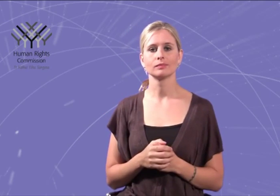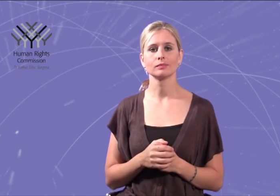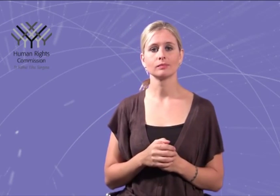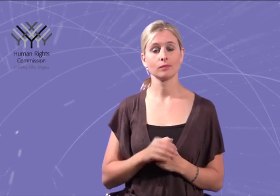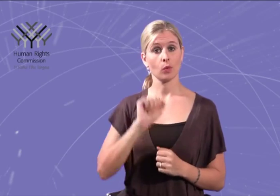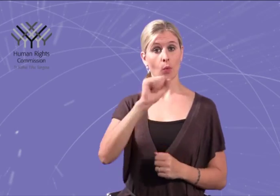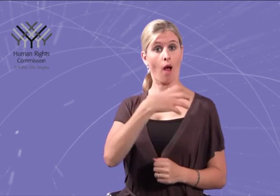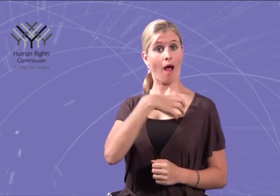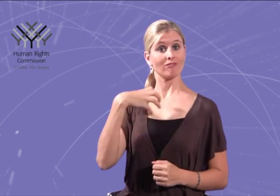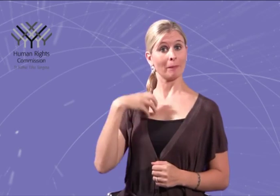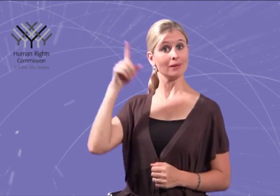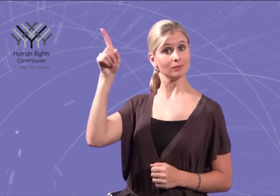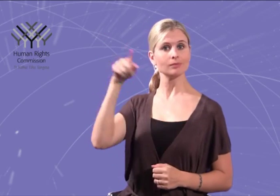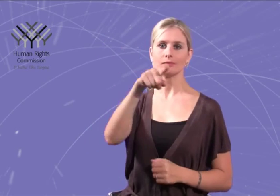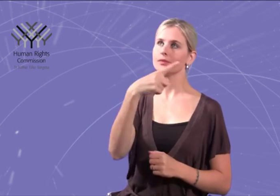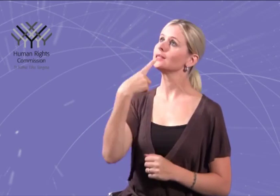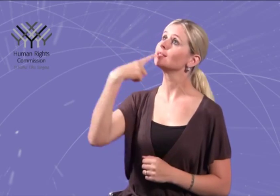sharing your ideas with the government,